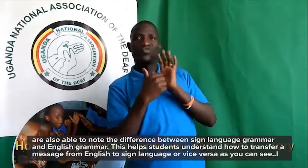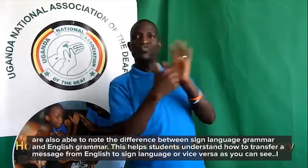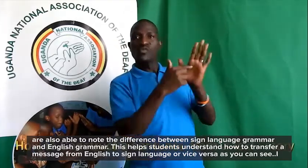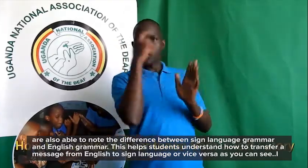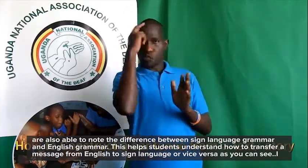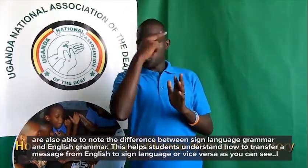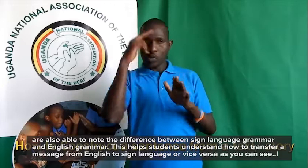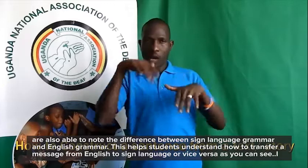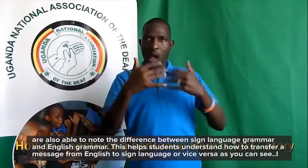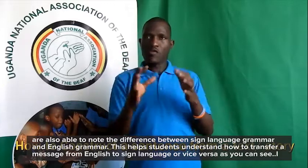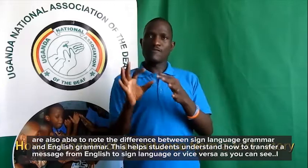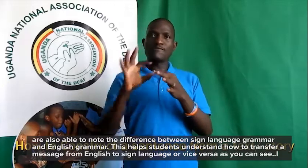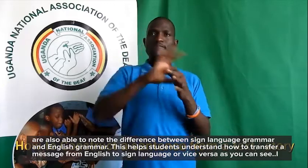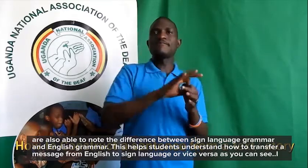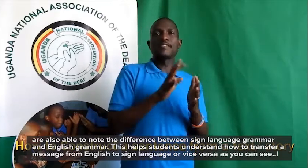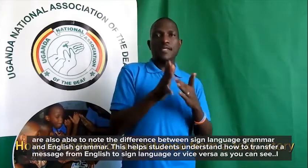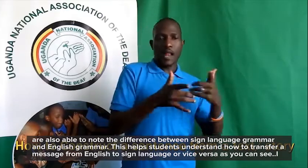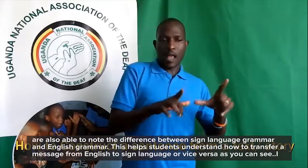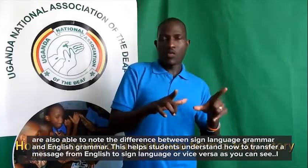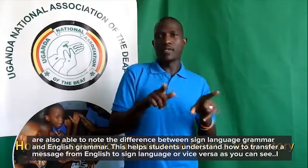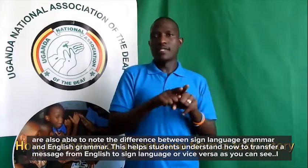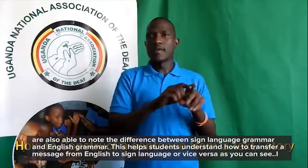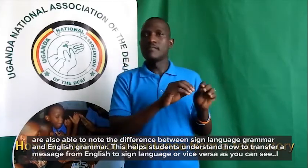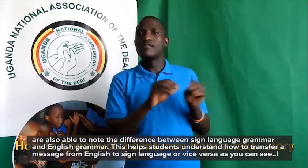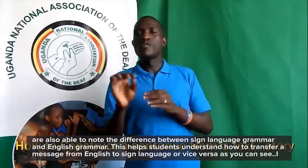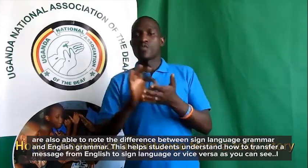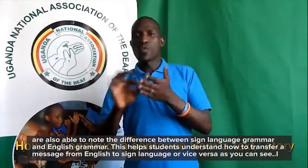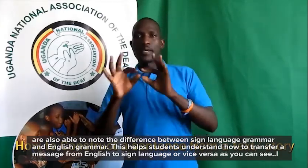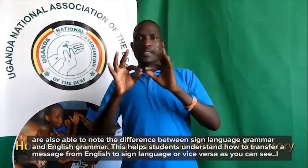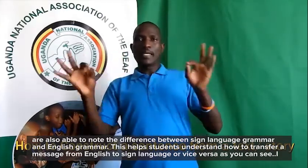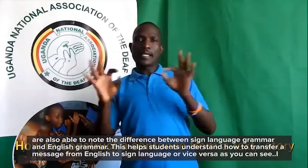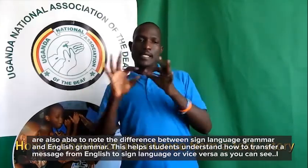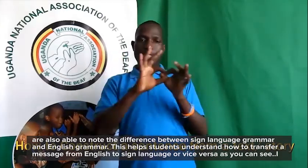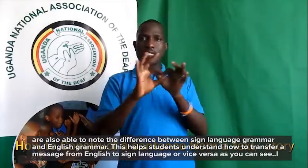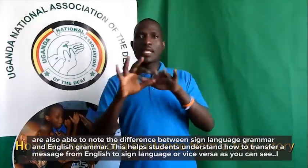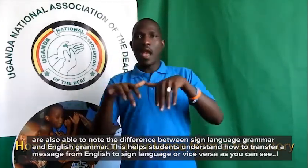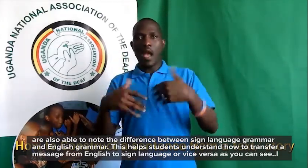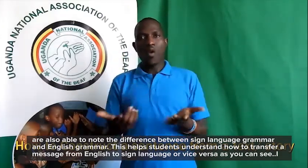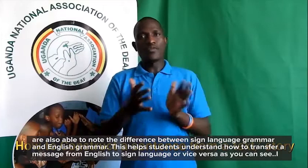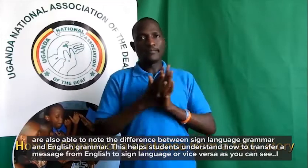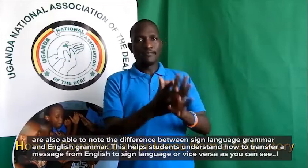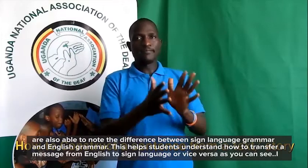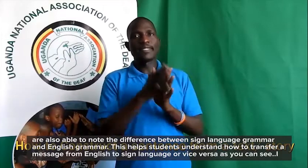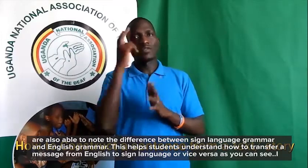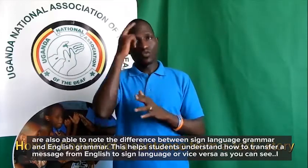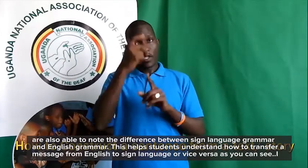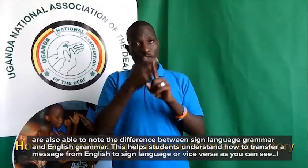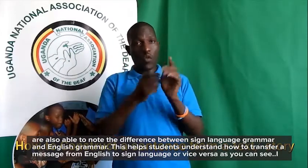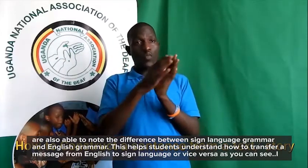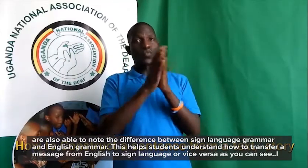This helps students understand how to transfer a message from English to sign language or vice versa, as